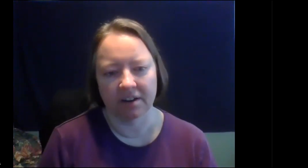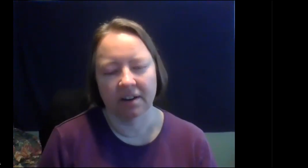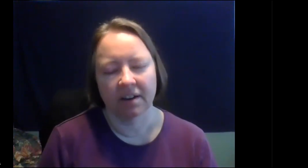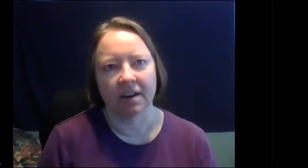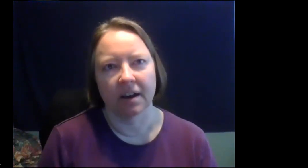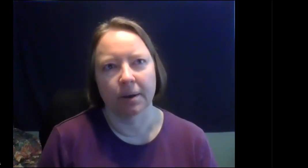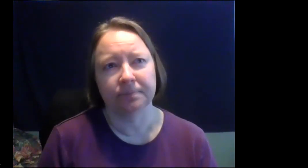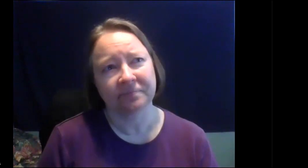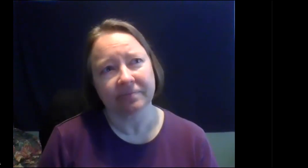community.